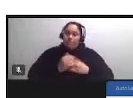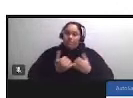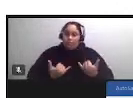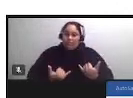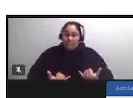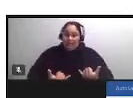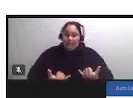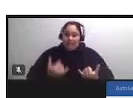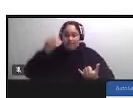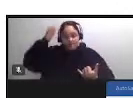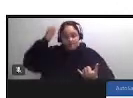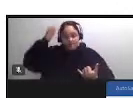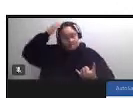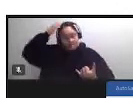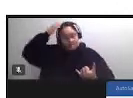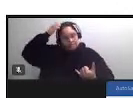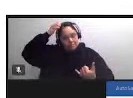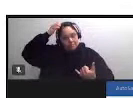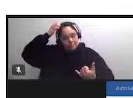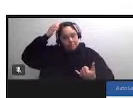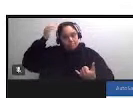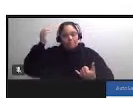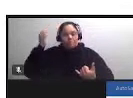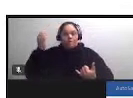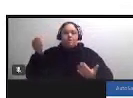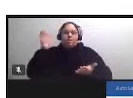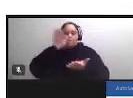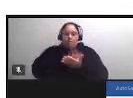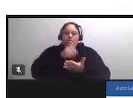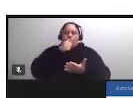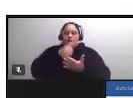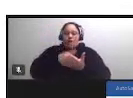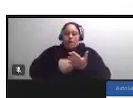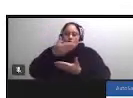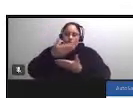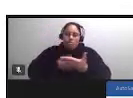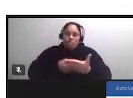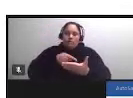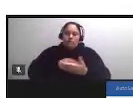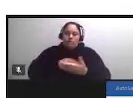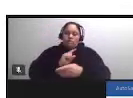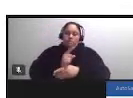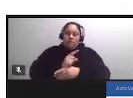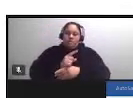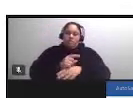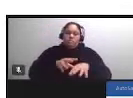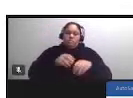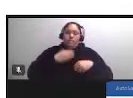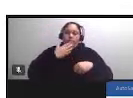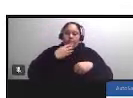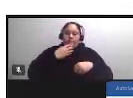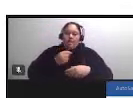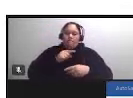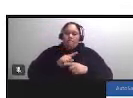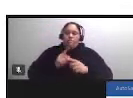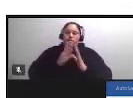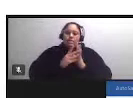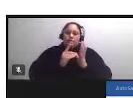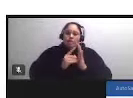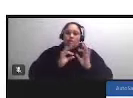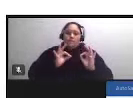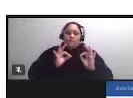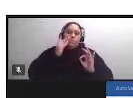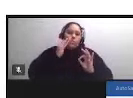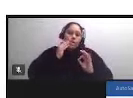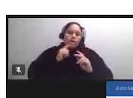today, and under your hand, just a cover letter, just to indicate this minutes was, can we please have this minutes by a certain date,